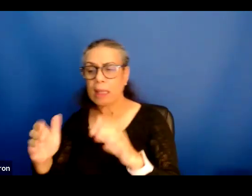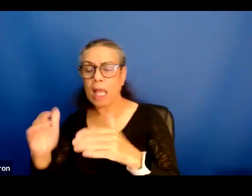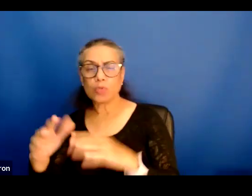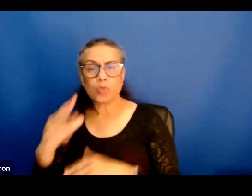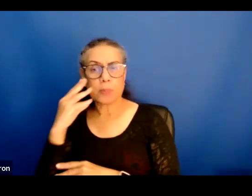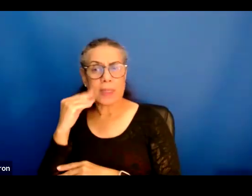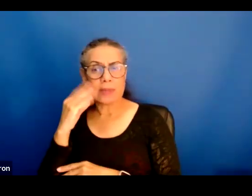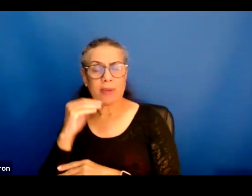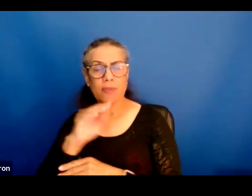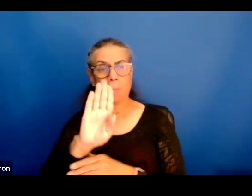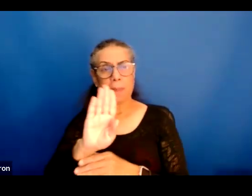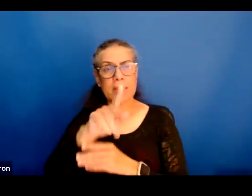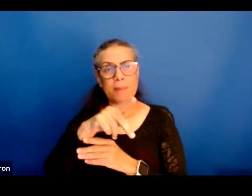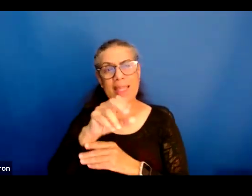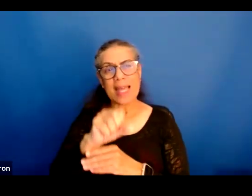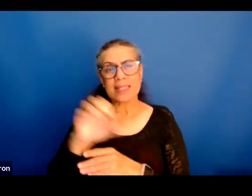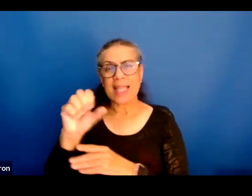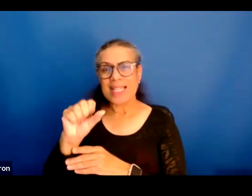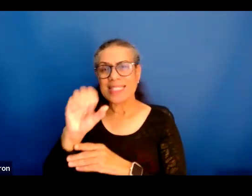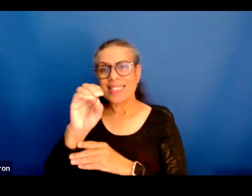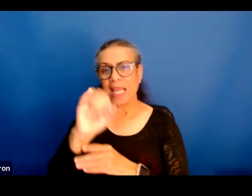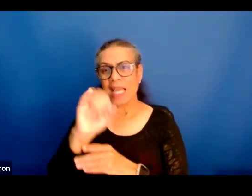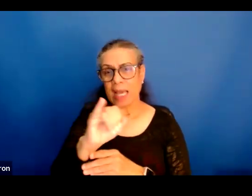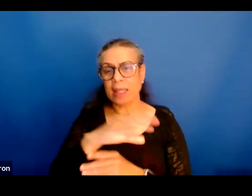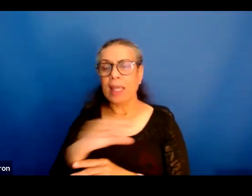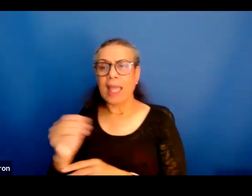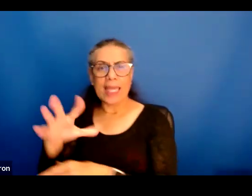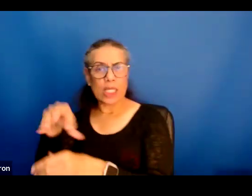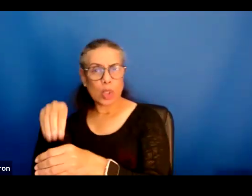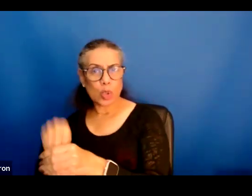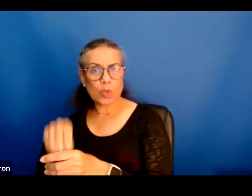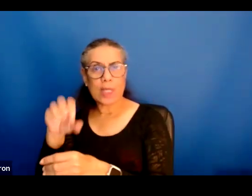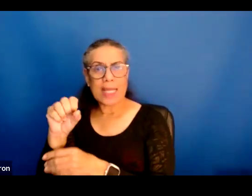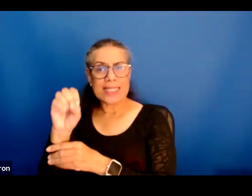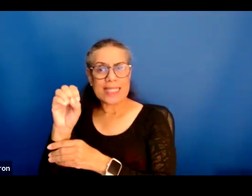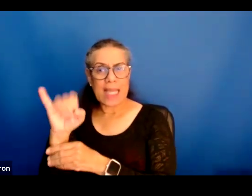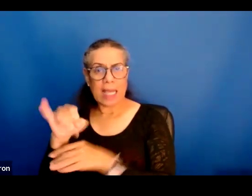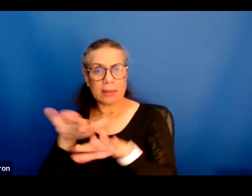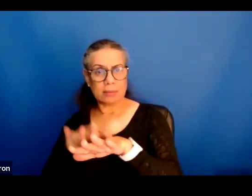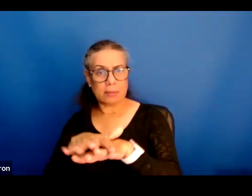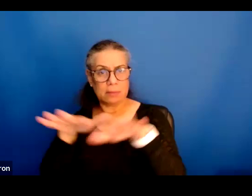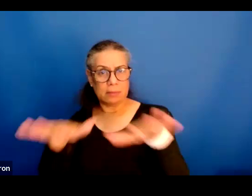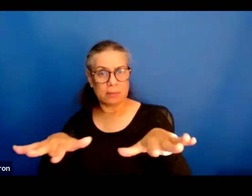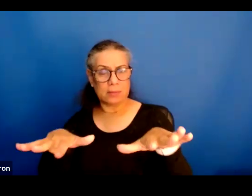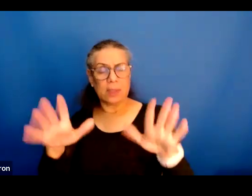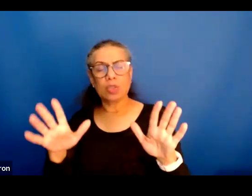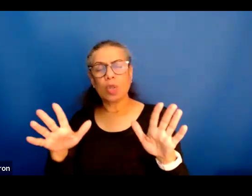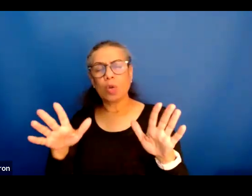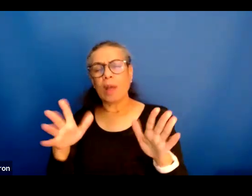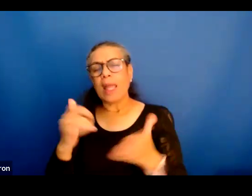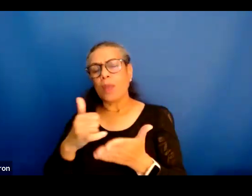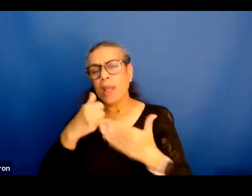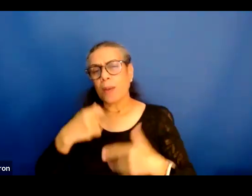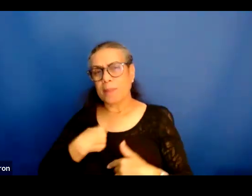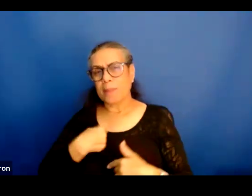a BPS SEI classroom and an inclusive SEI classroom. And I know you have that in writing in the materials, but it would be helpful